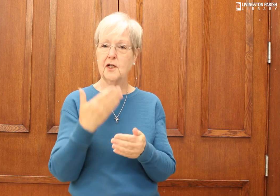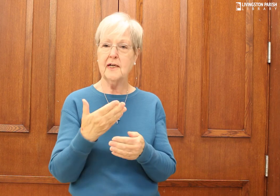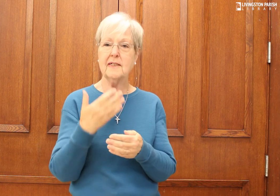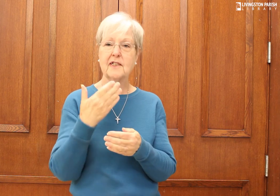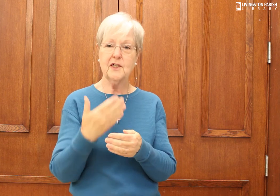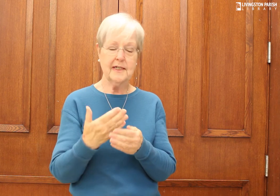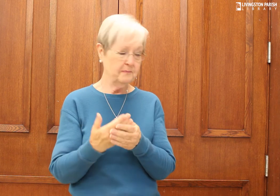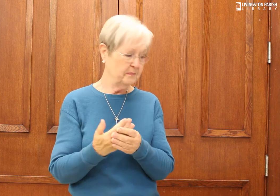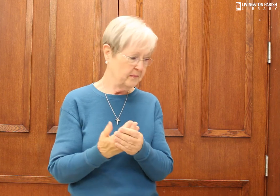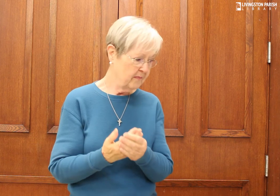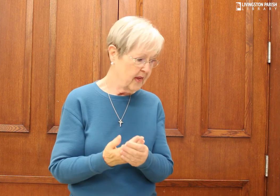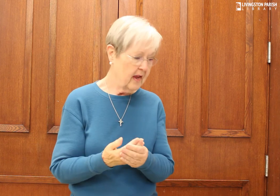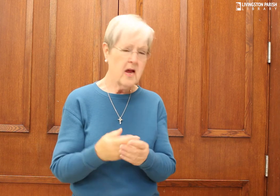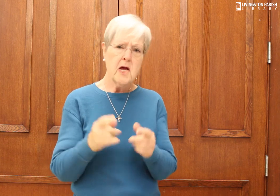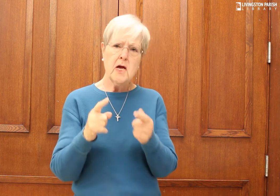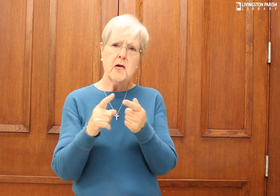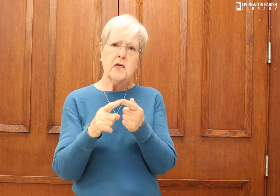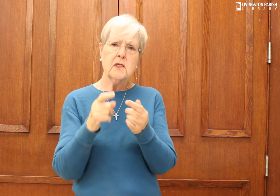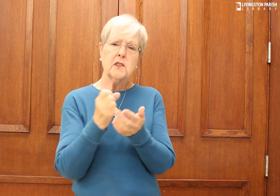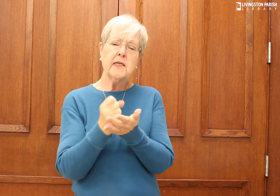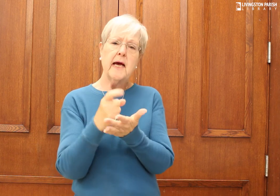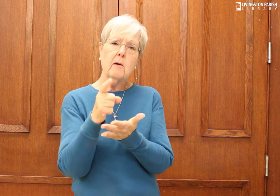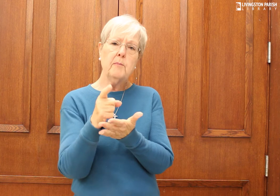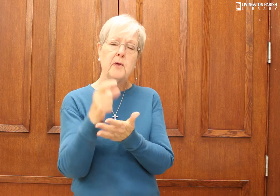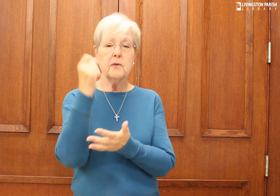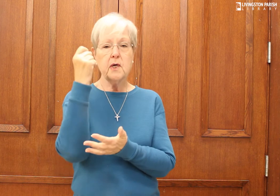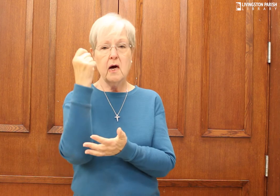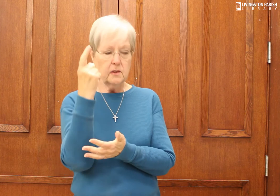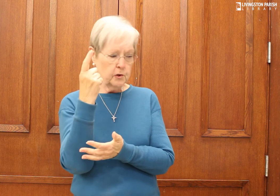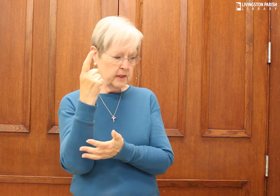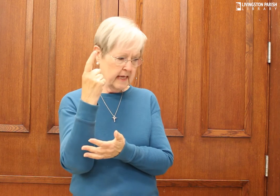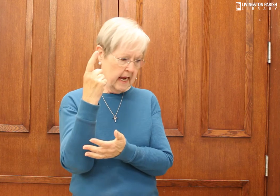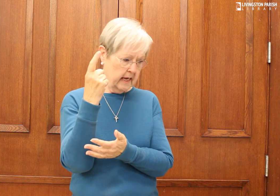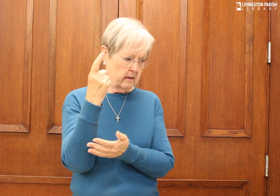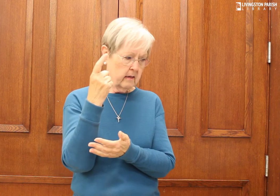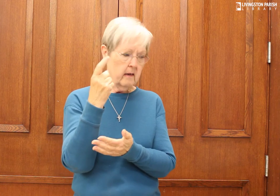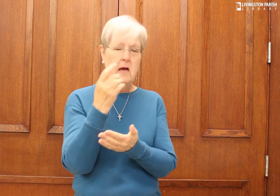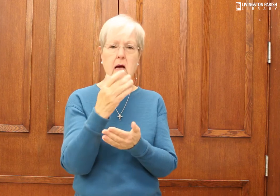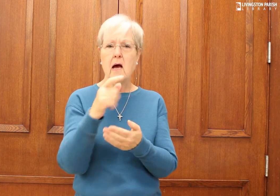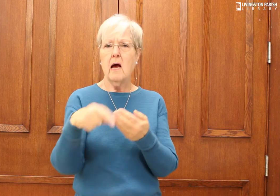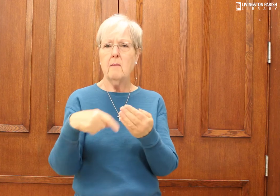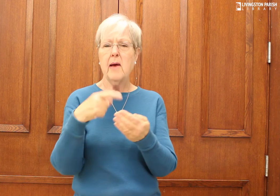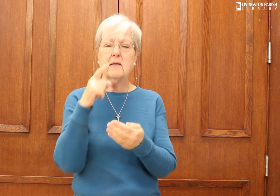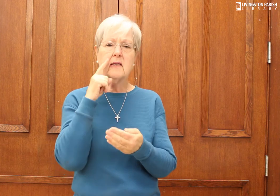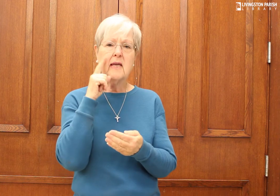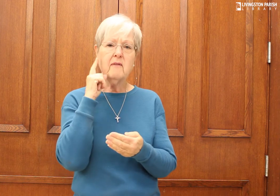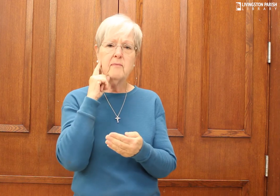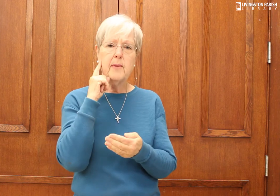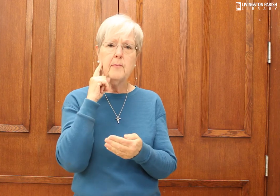Good, good. To help you to understand about deaf people,